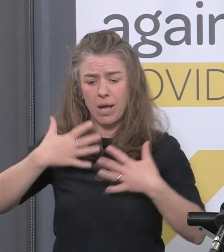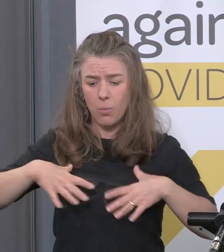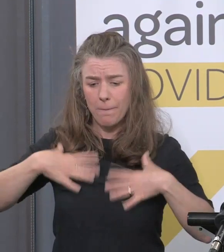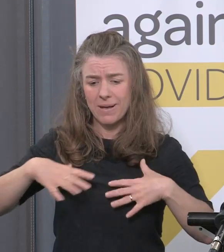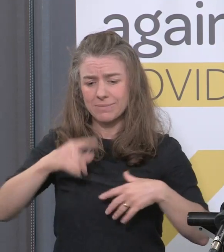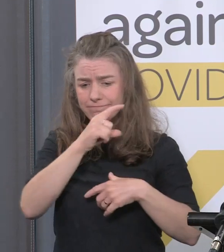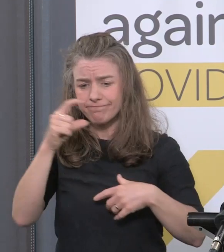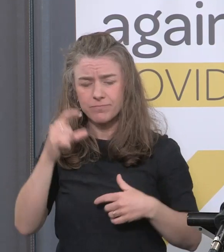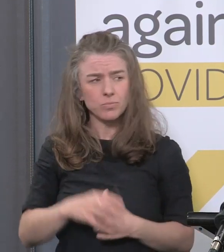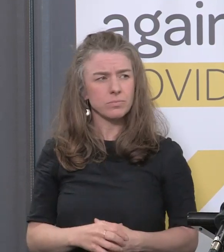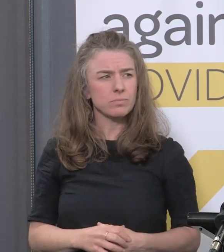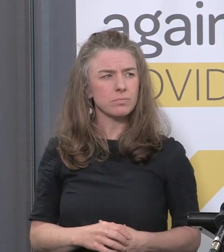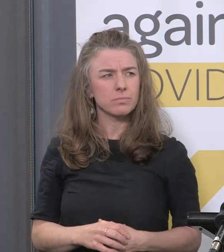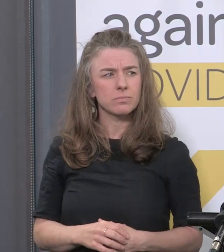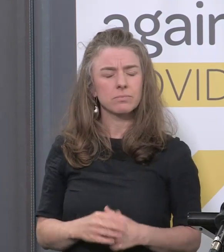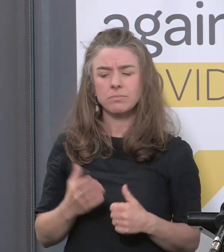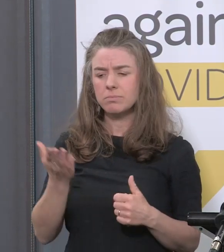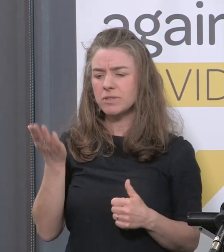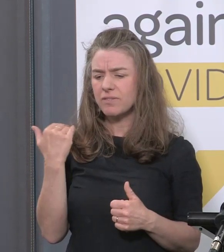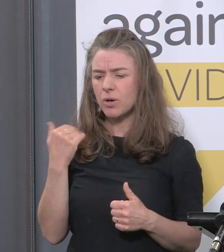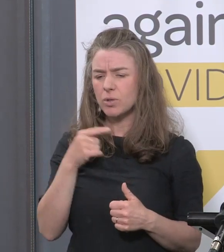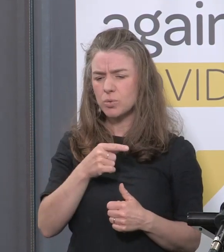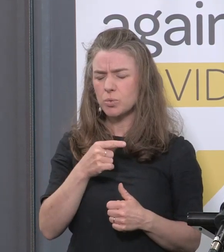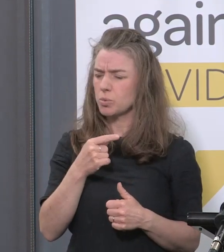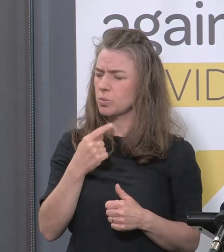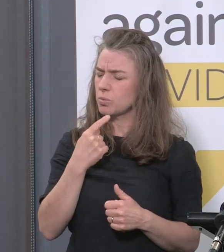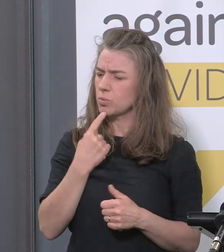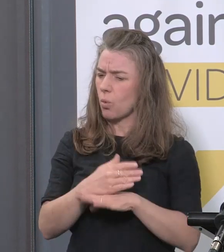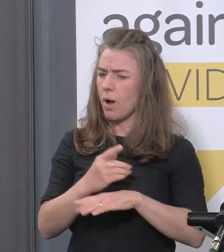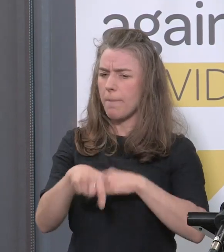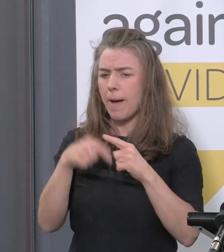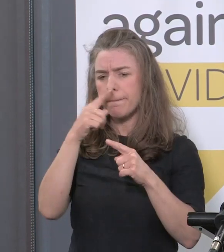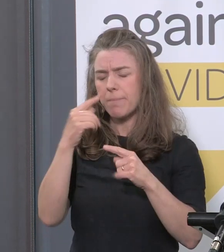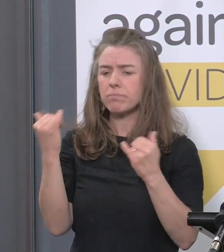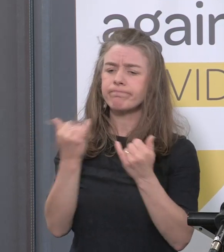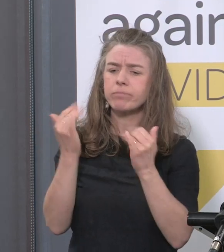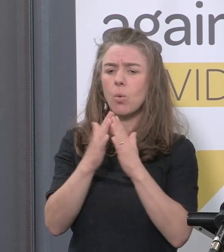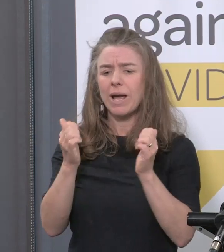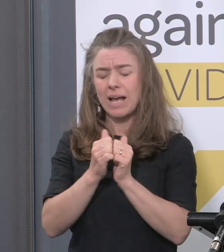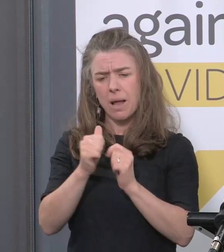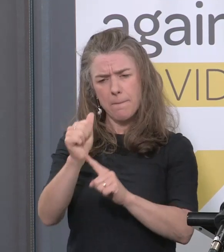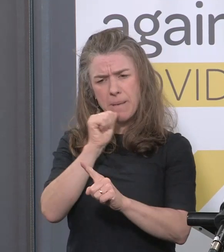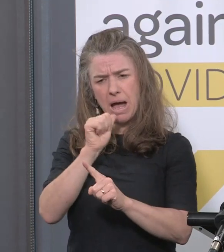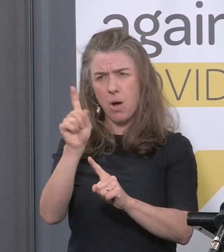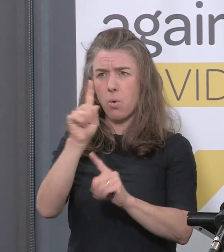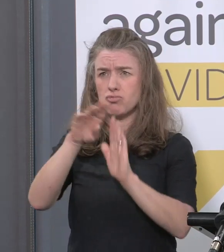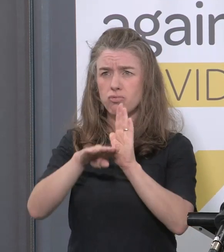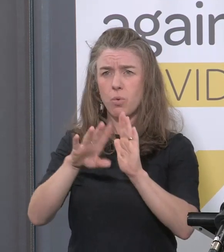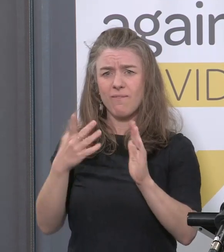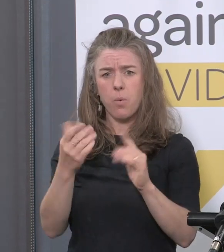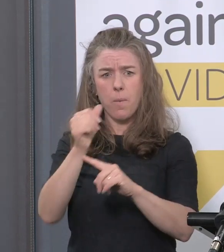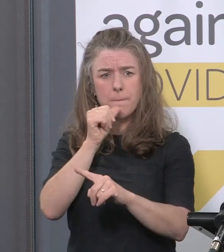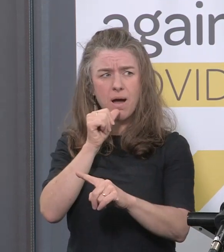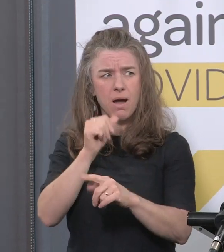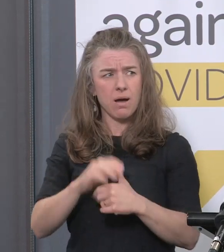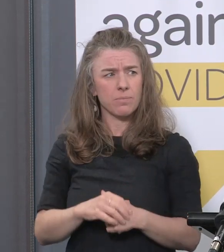about bars? That you were saying like people are going to go out tonight. Do you think bars should be, a place should be there enforcing the 100 people rule, or what's the adequate there?